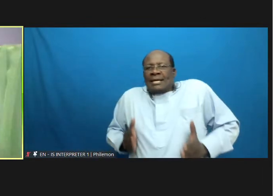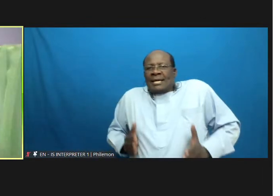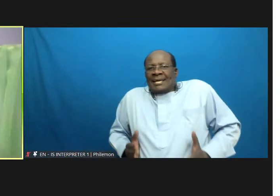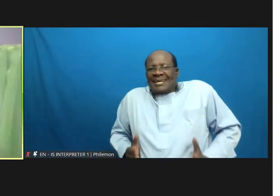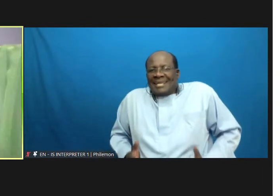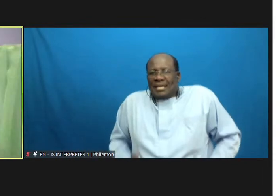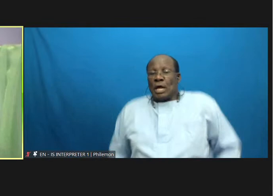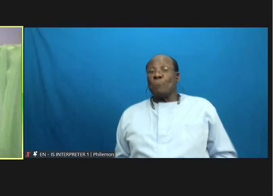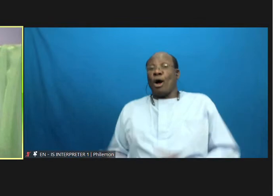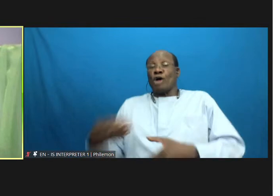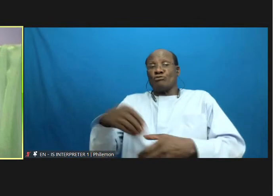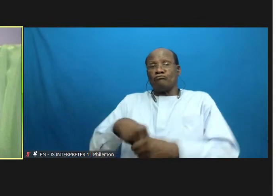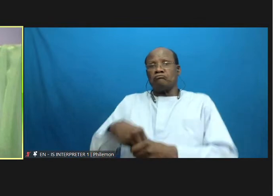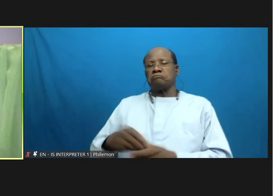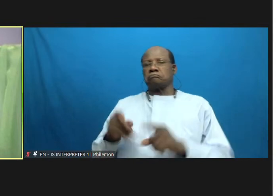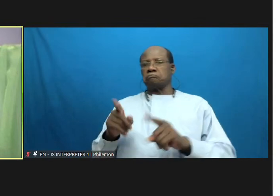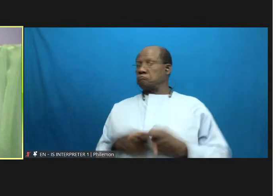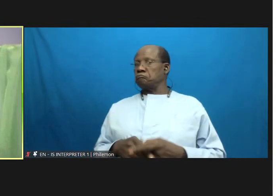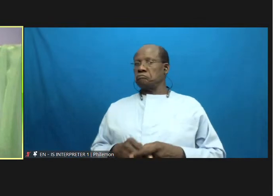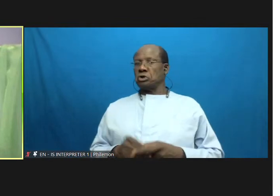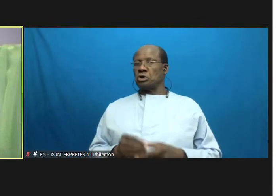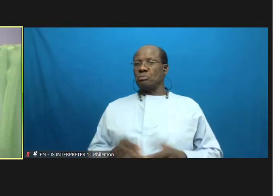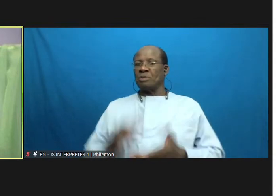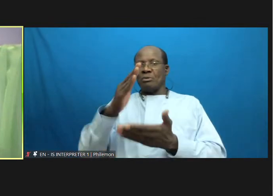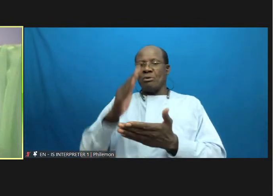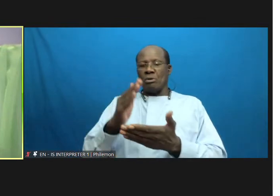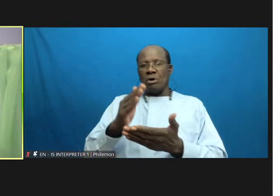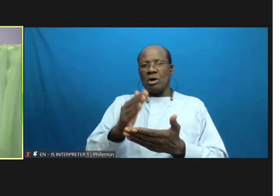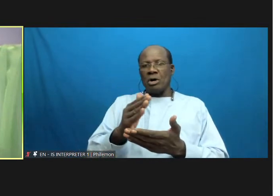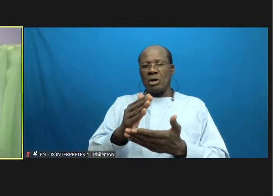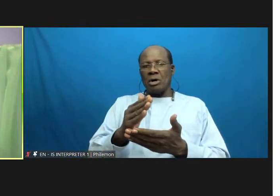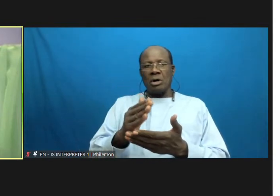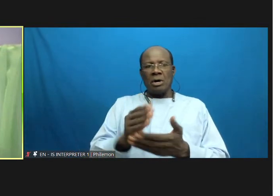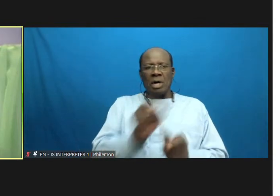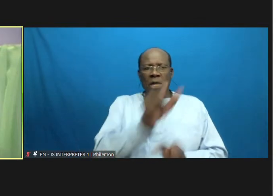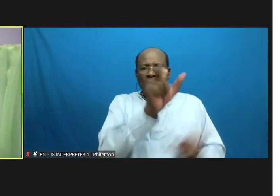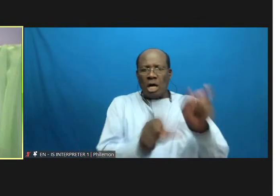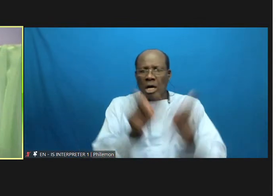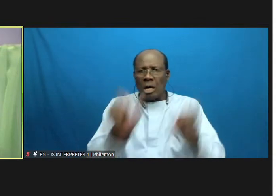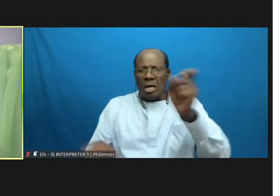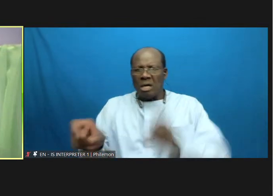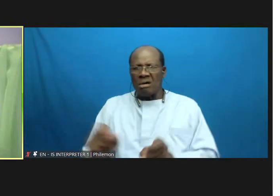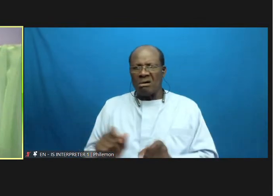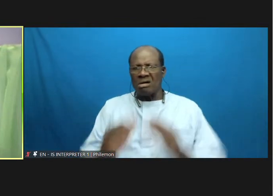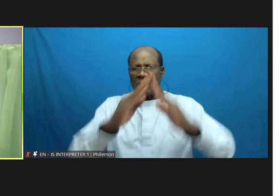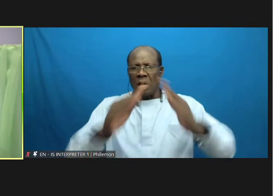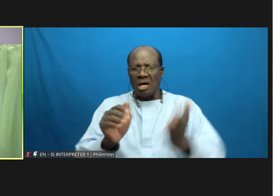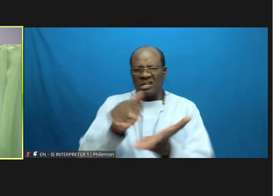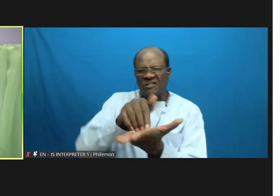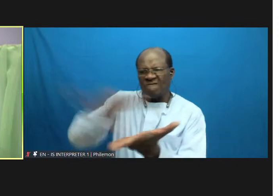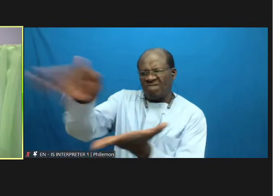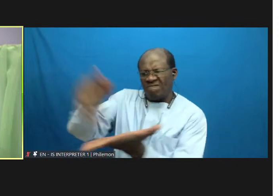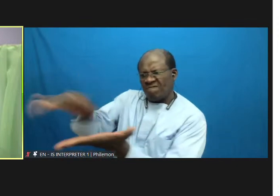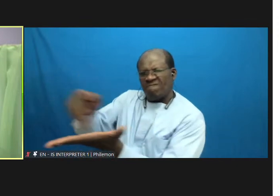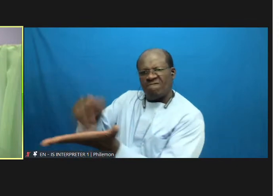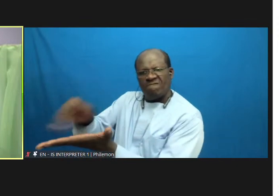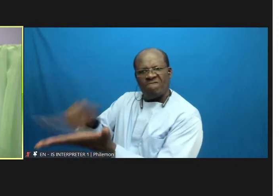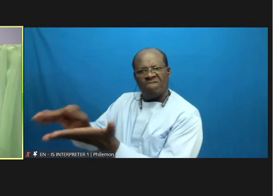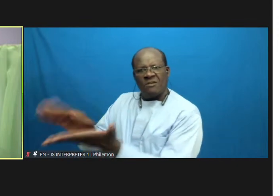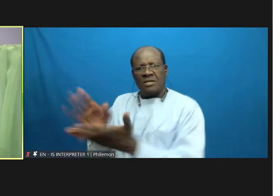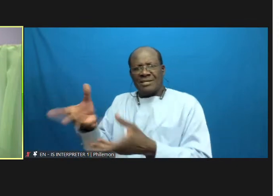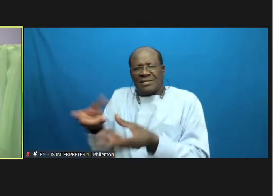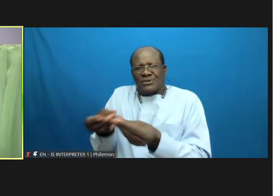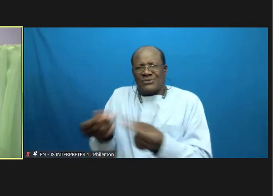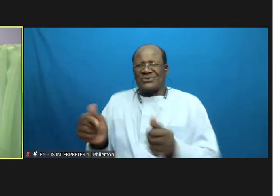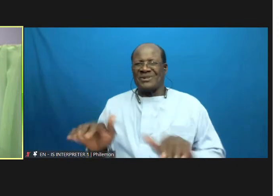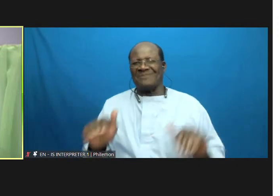evictions, for example. And so that was met with a lot of agreement. And finally,